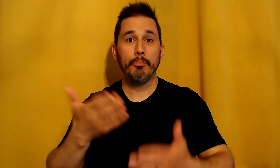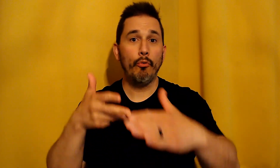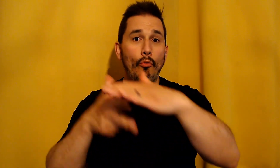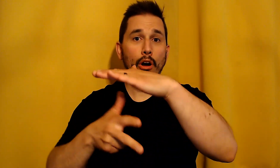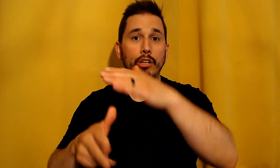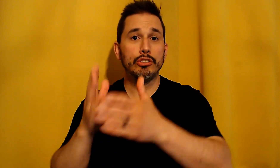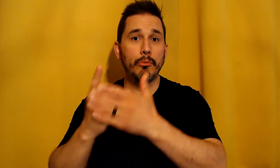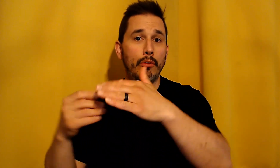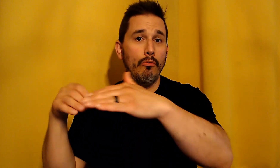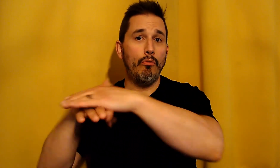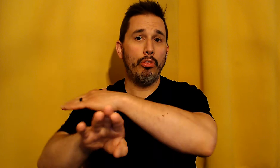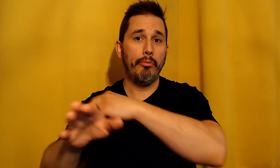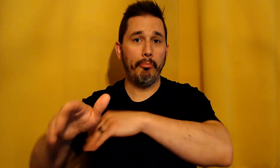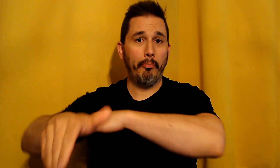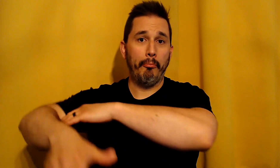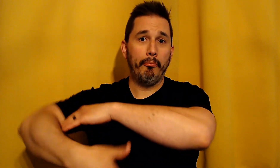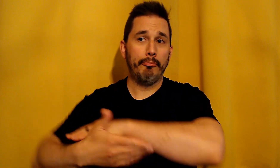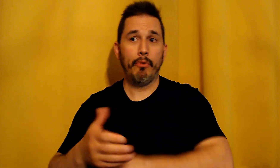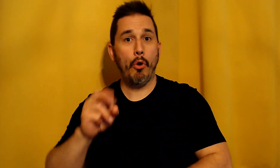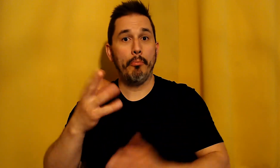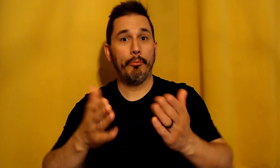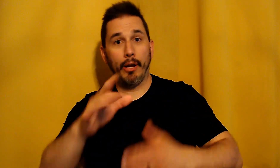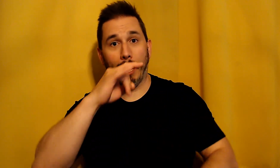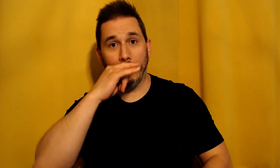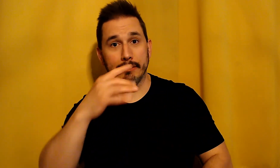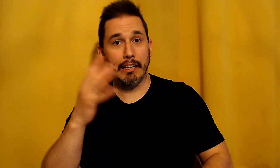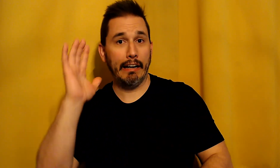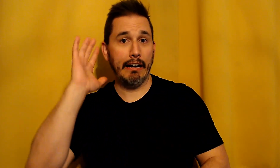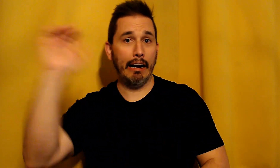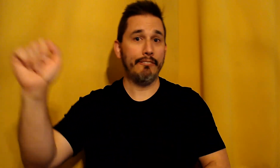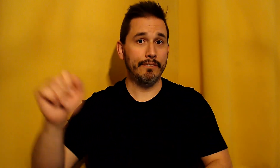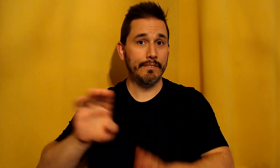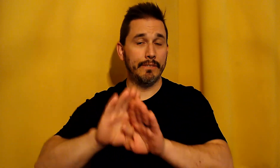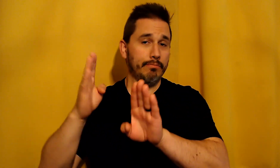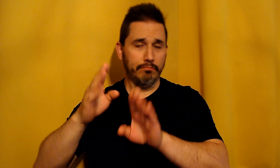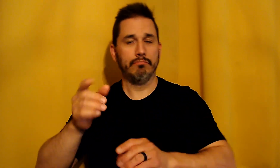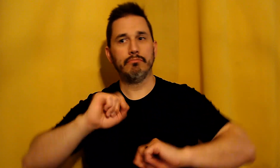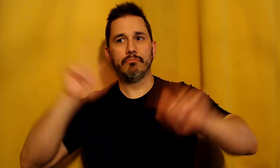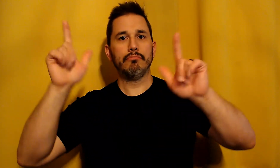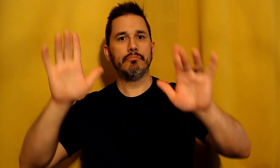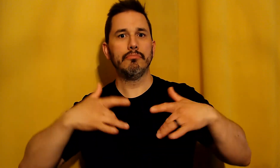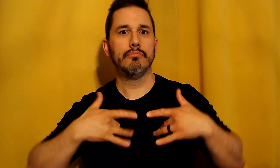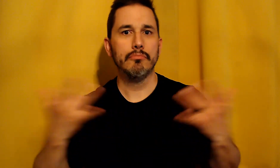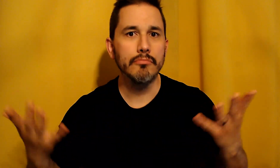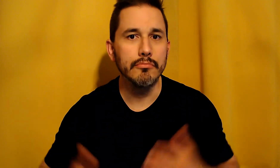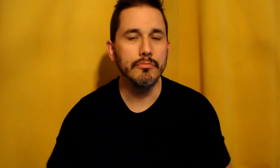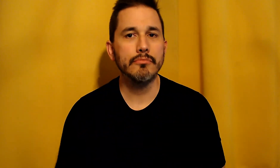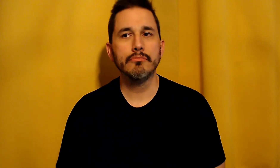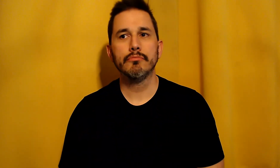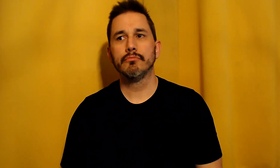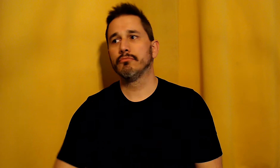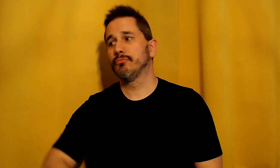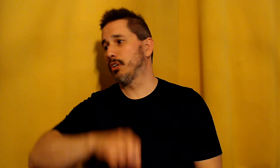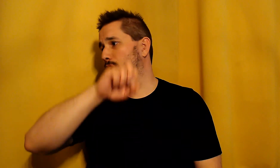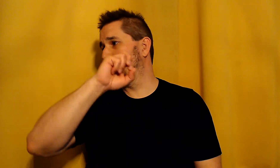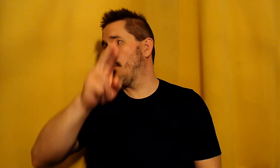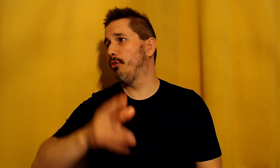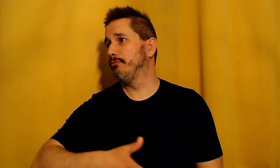awake. Or maybe you could have a sensor in your garage door to tell if somebody's breaking in there or if one of your children is